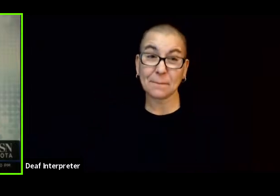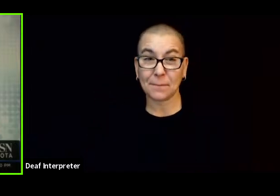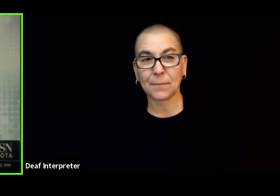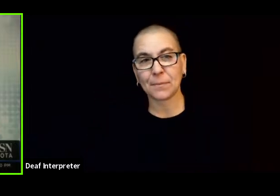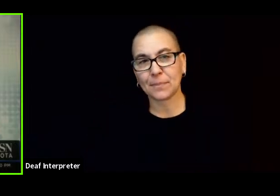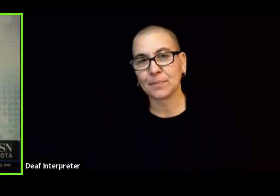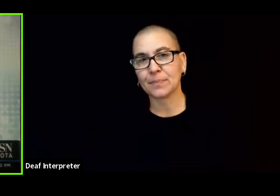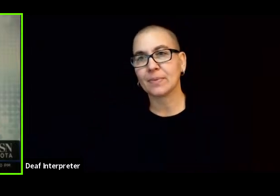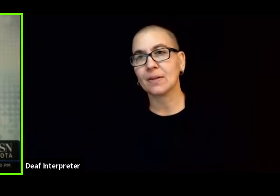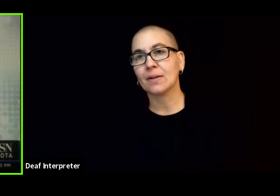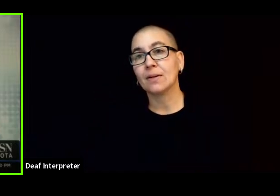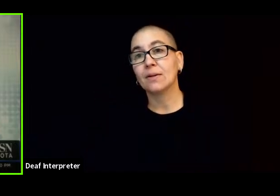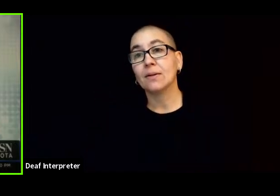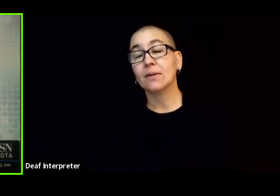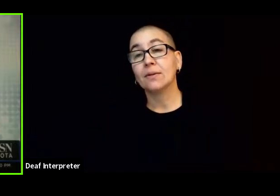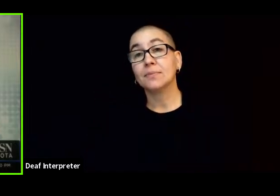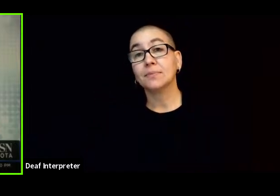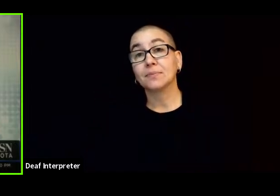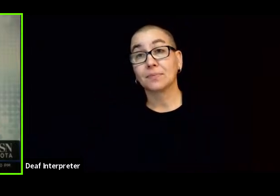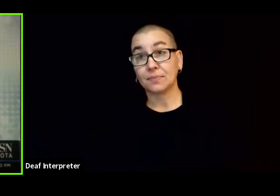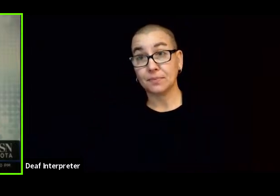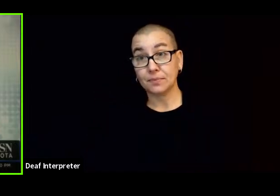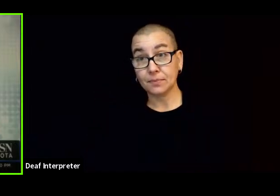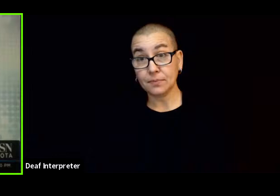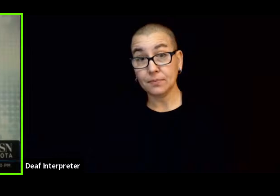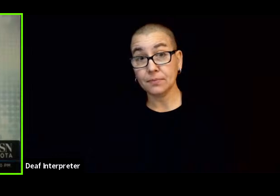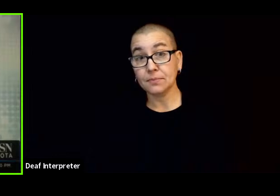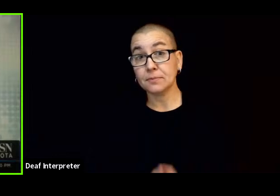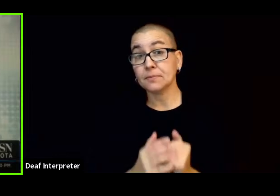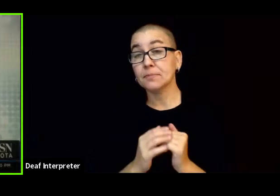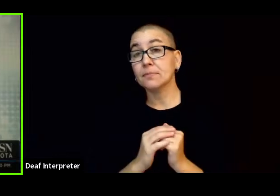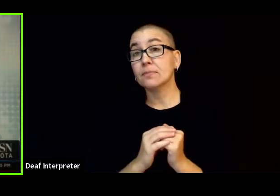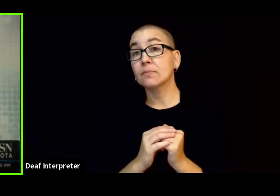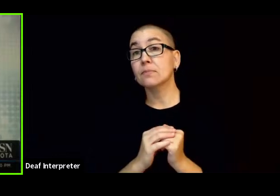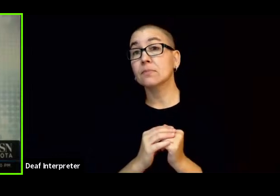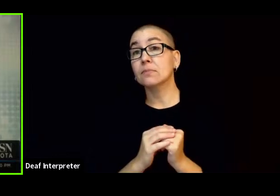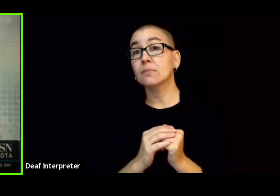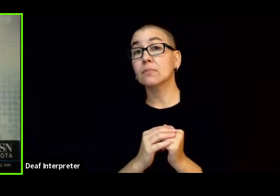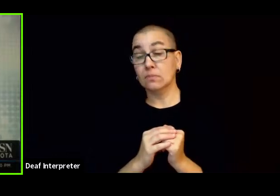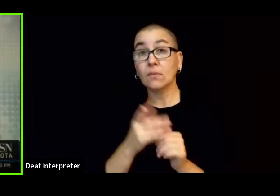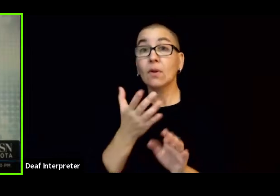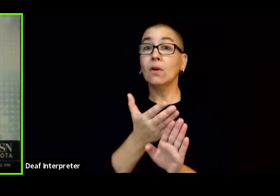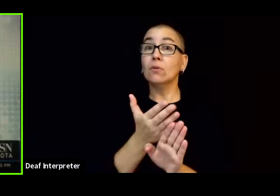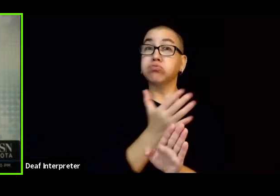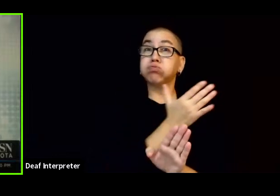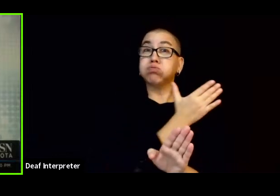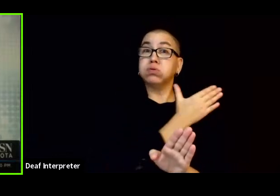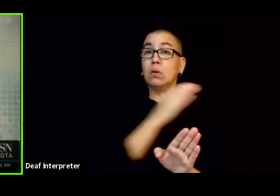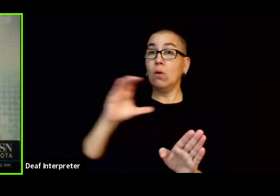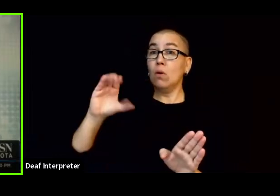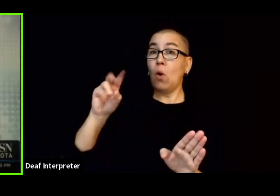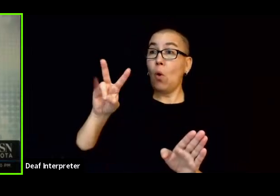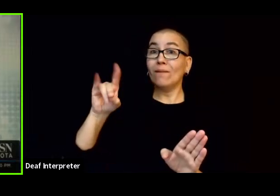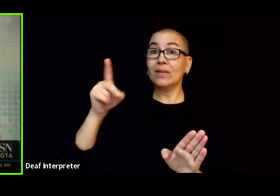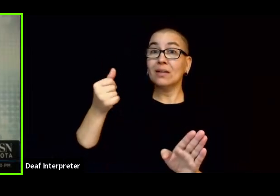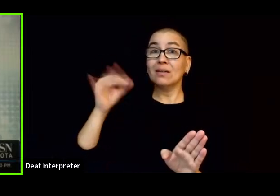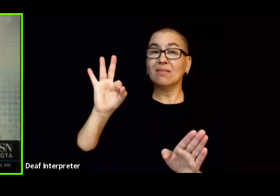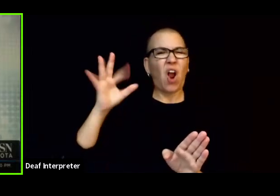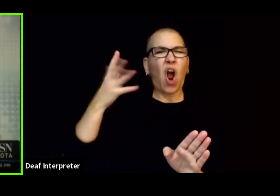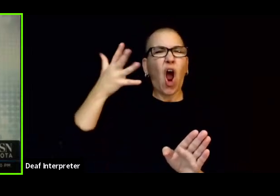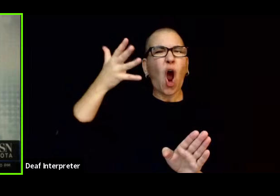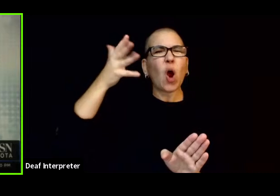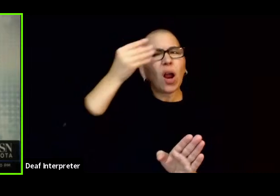lastly, prior to COVID-19, our industry was facing staffing shortages. And today, we estimate there's still